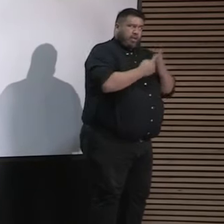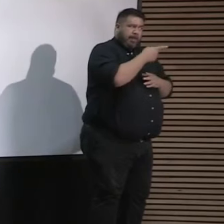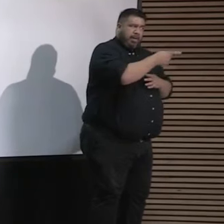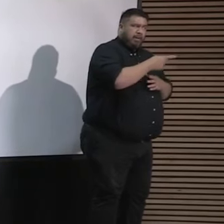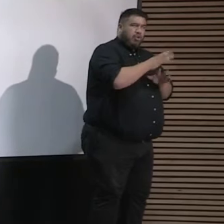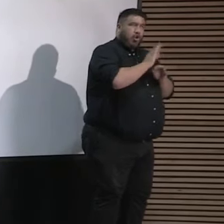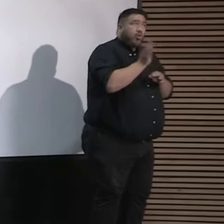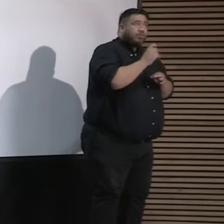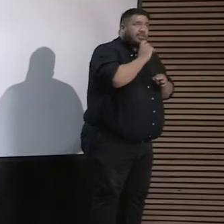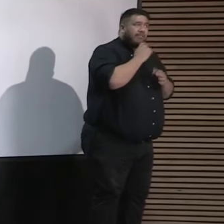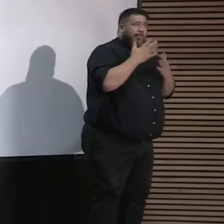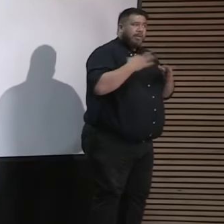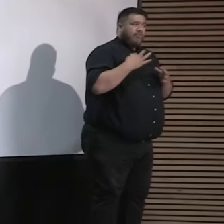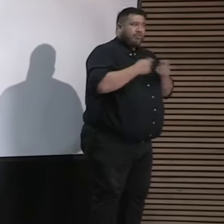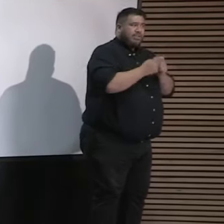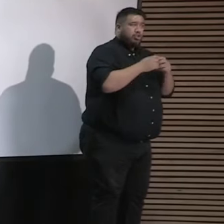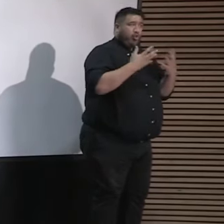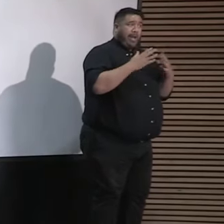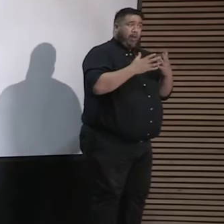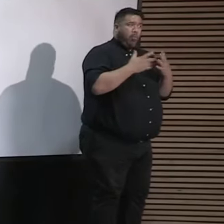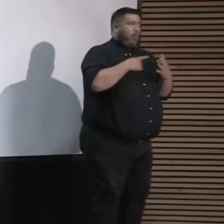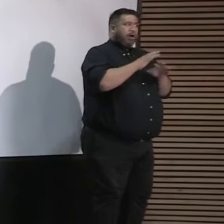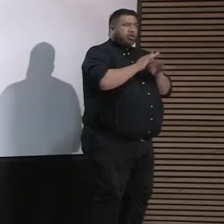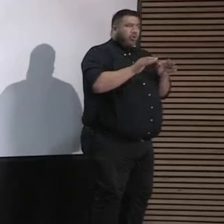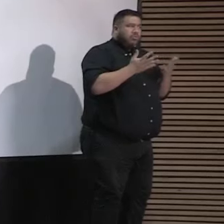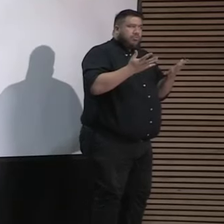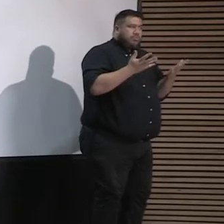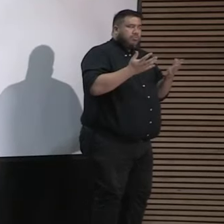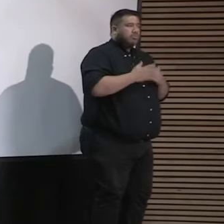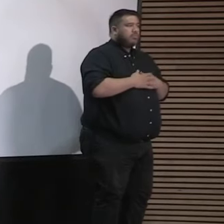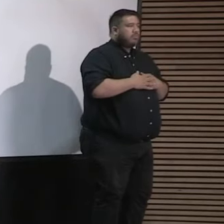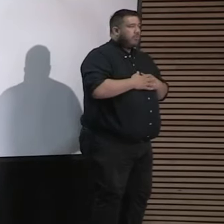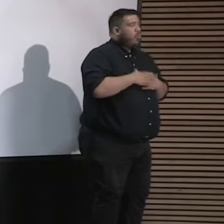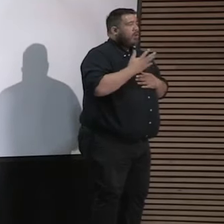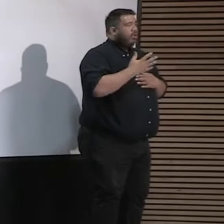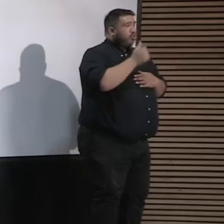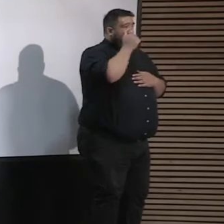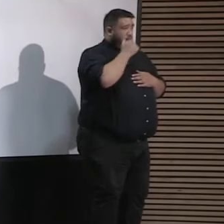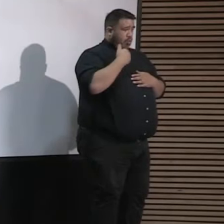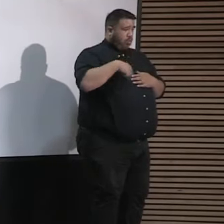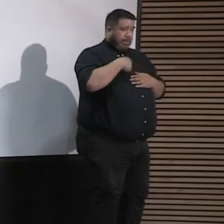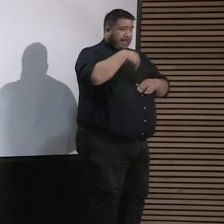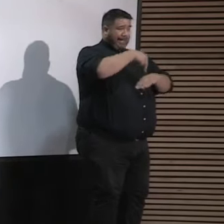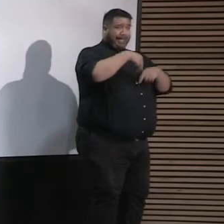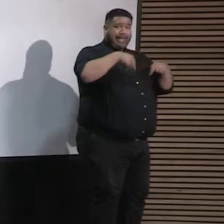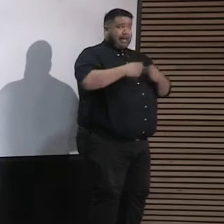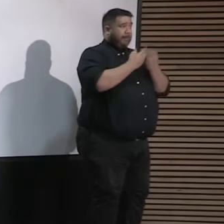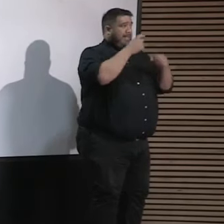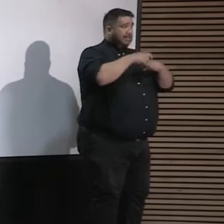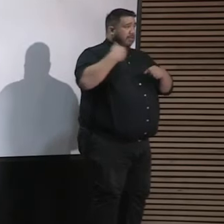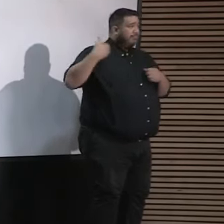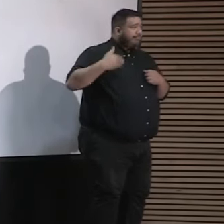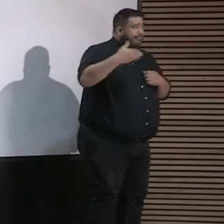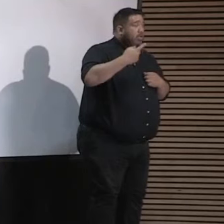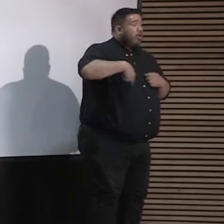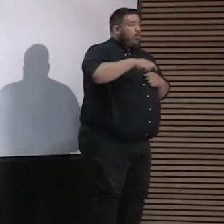did you not know that they weren't being tested? What we've said consistently, and you would have heard us stand on this platform many times and say that we've